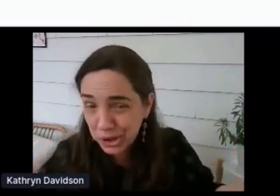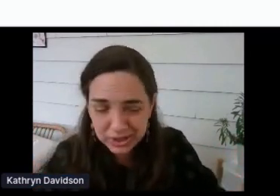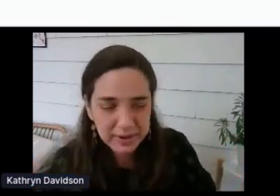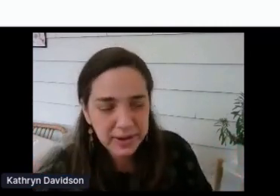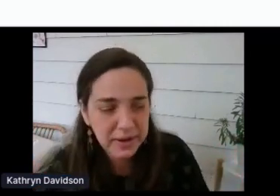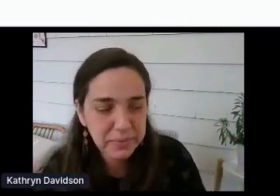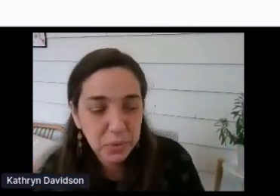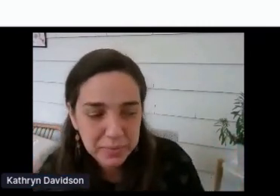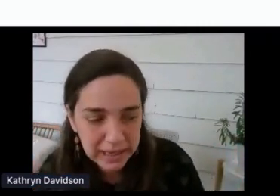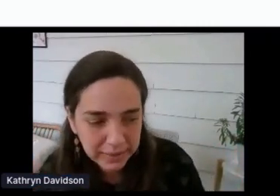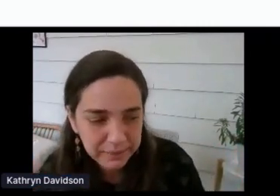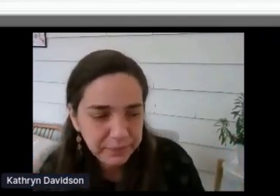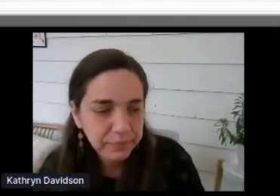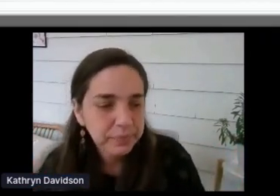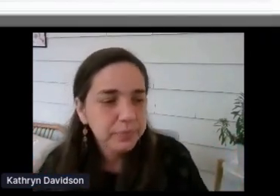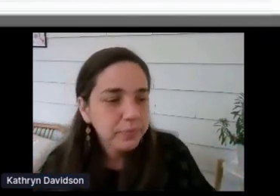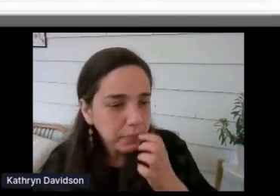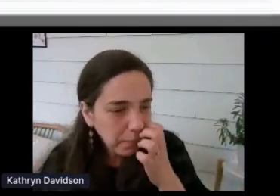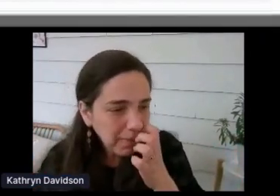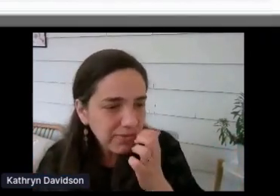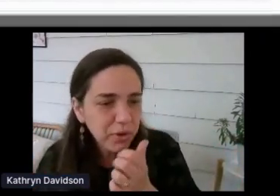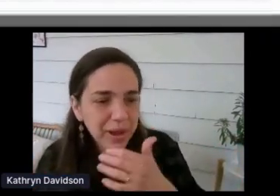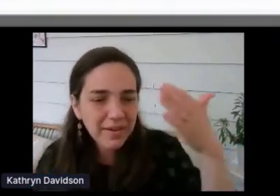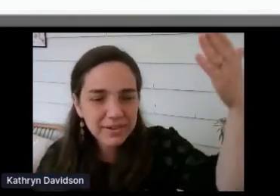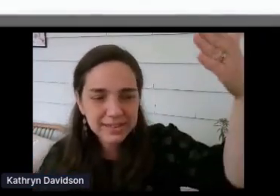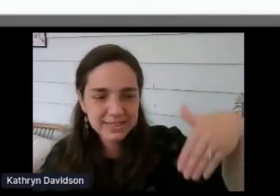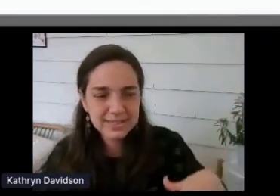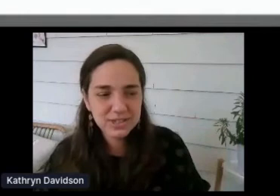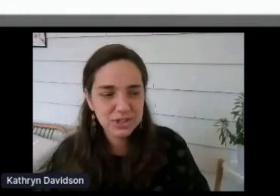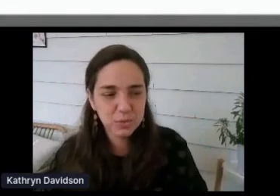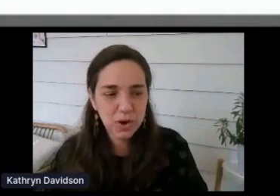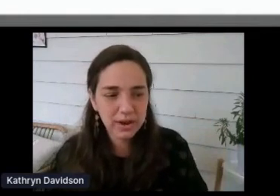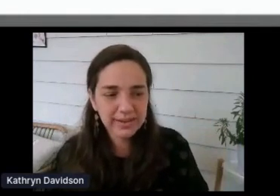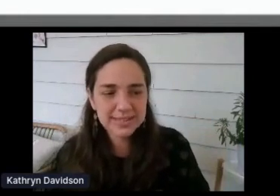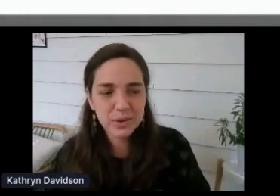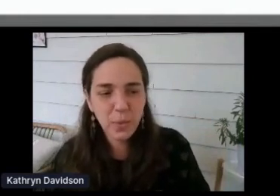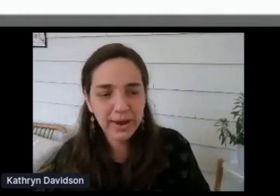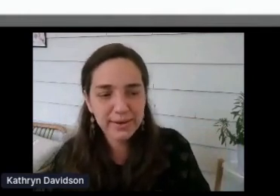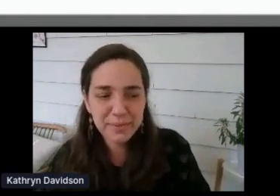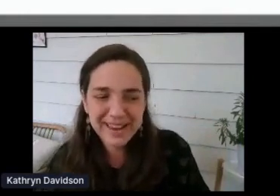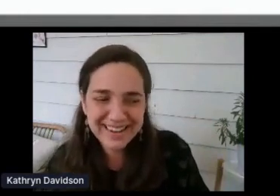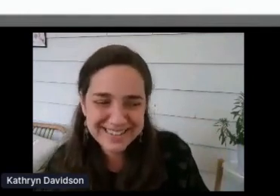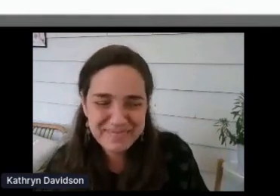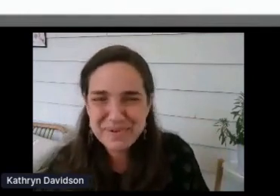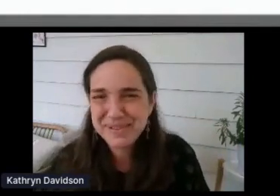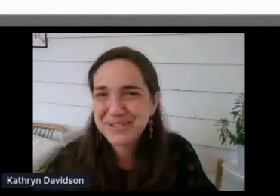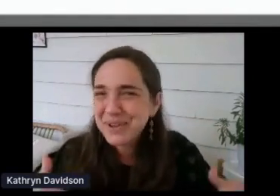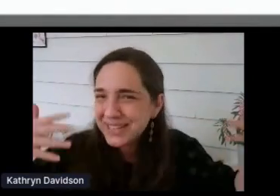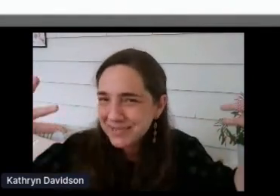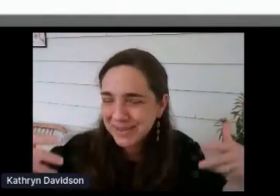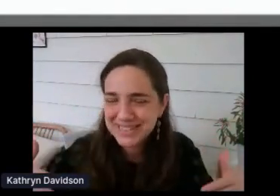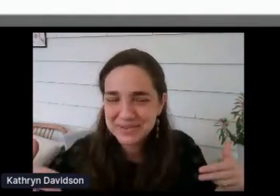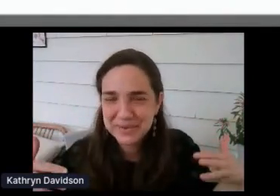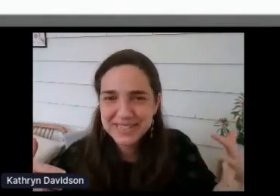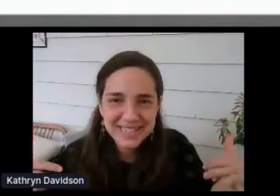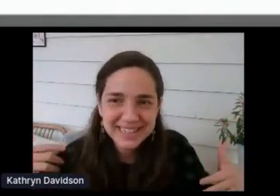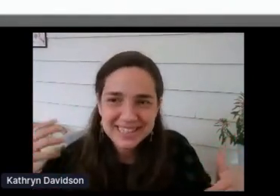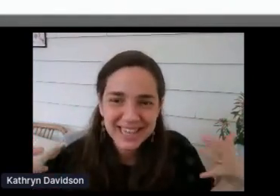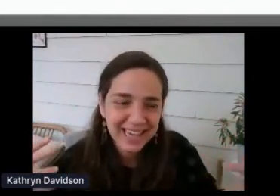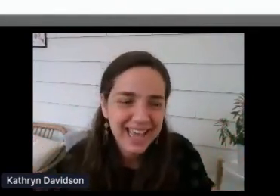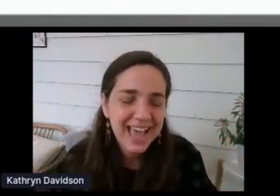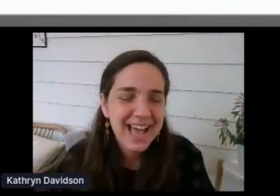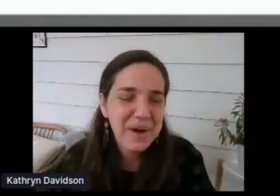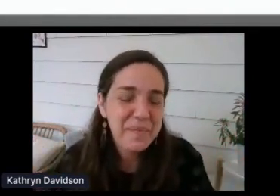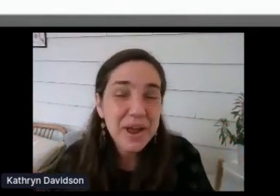like word or meaning. So we have all these, this is just one, this is the widened domain example, but there's lots of places where we see